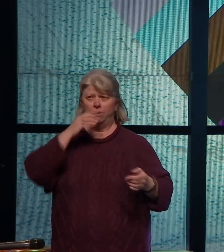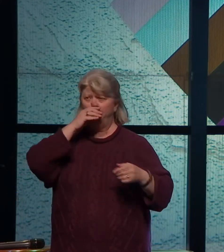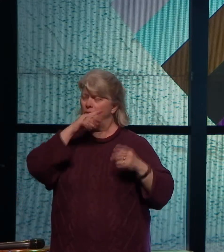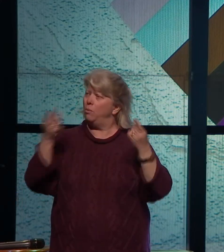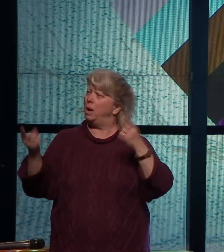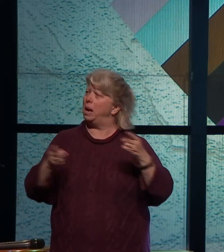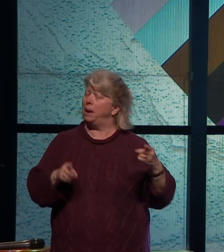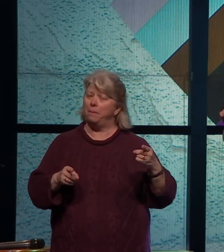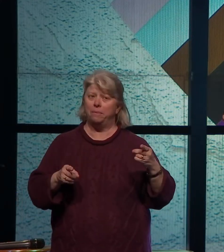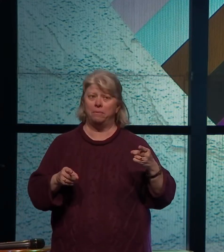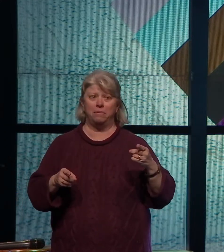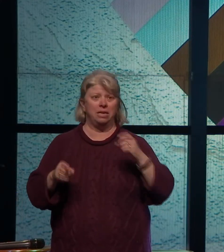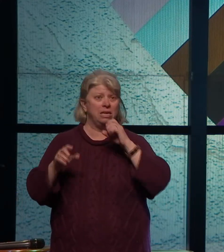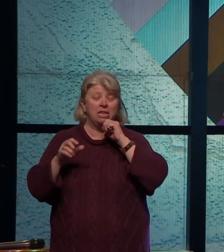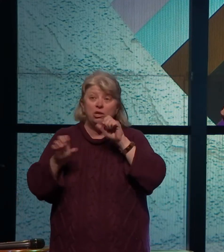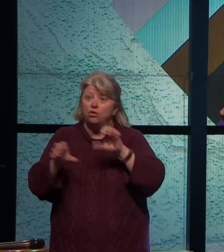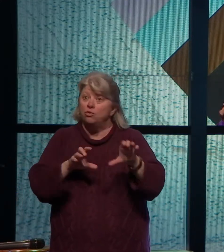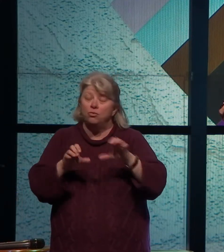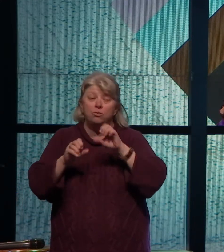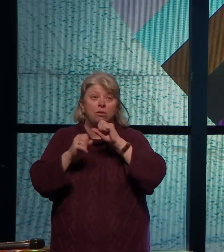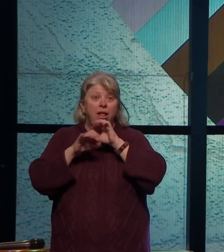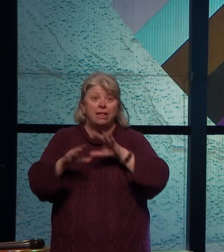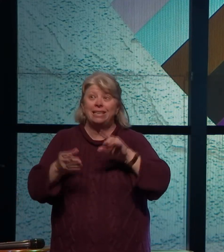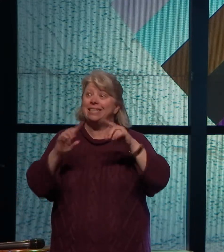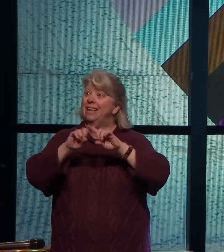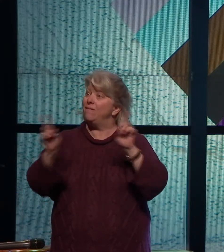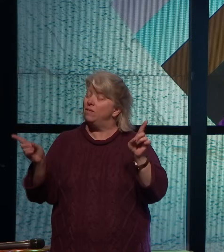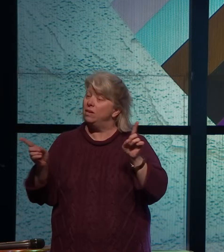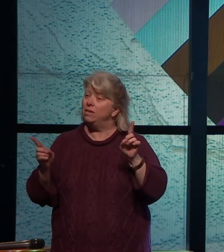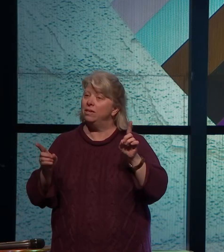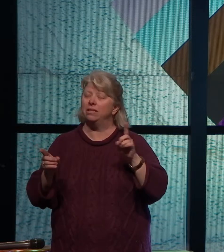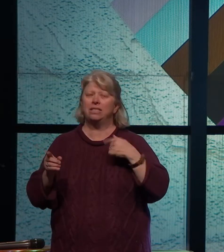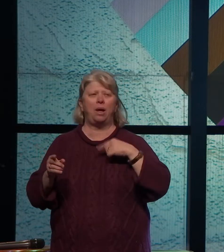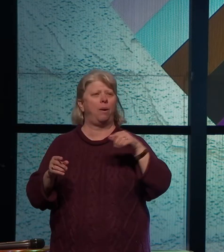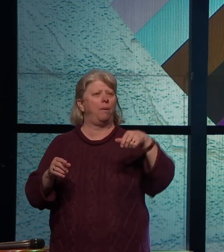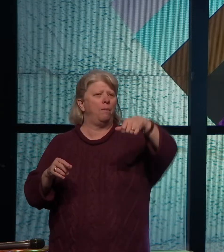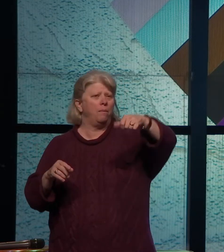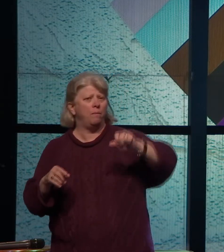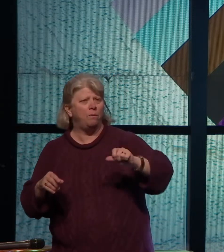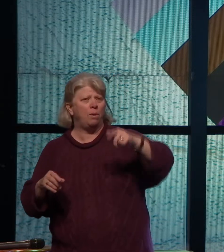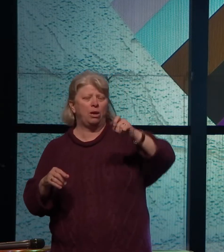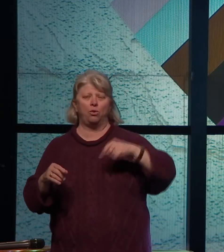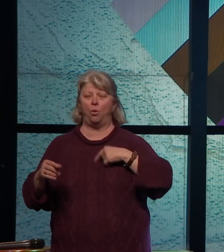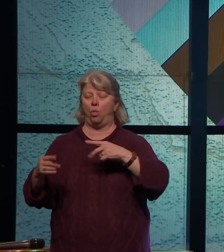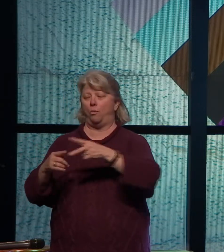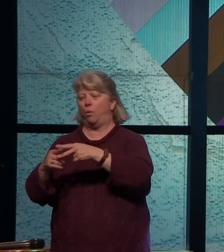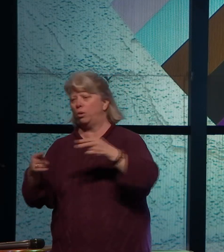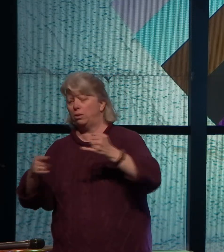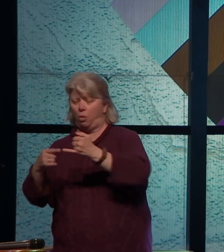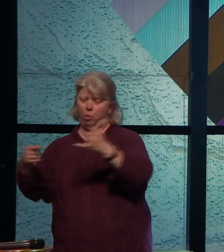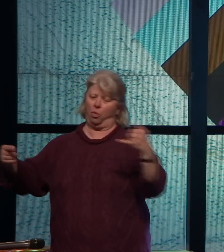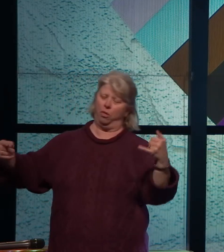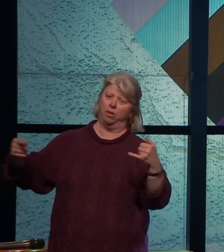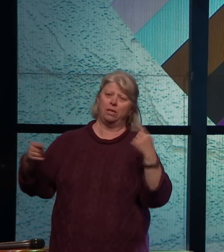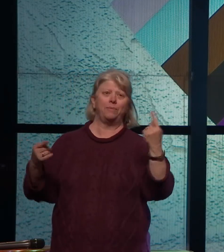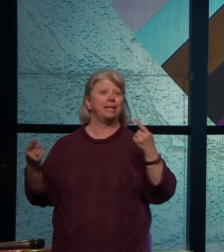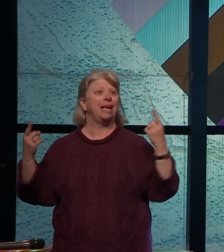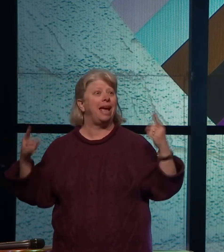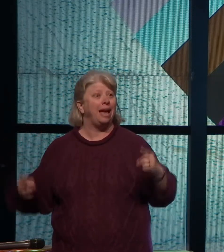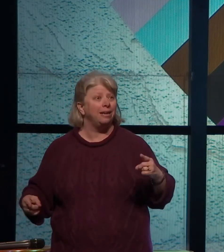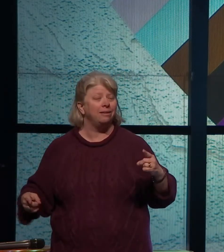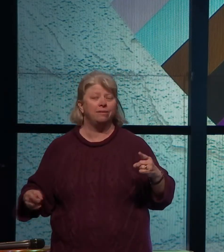happened? I didn't do anything different. But some breaker somewhere or the cord went bad, but something has happened,